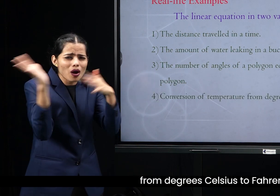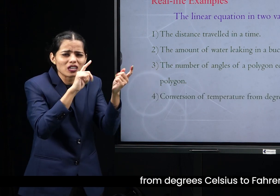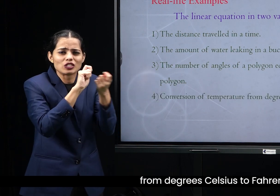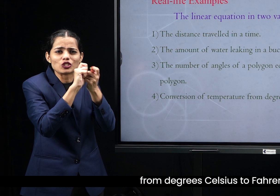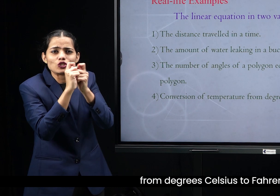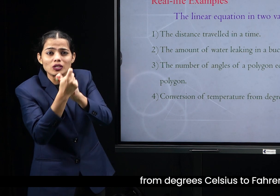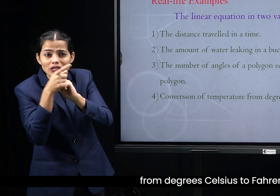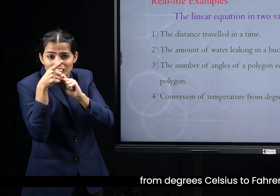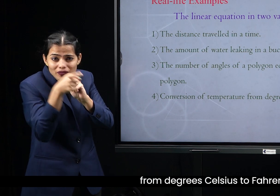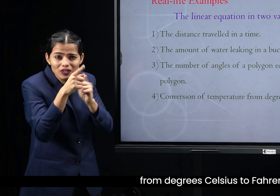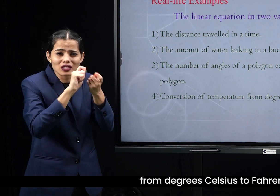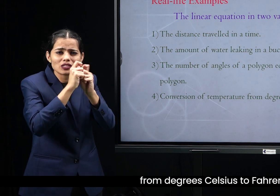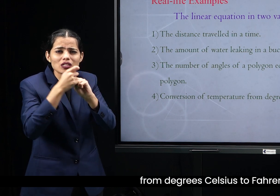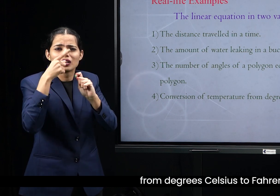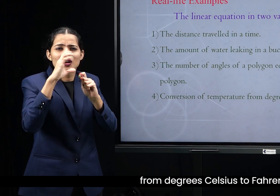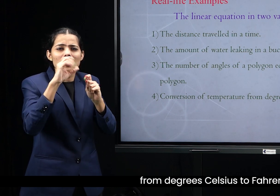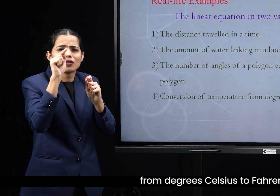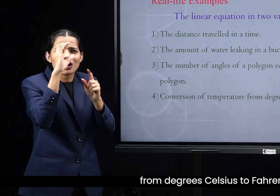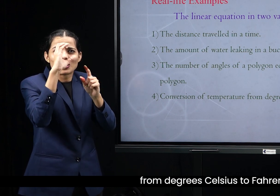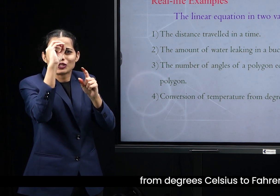Real life. Some